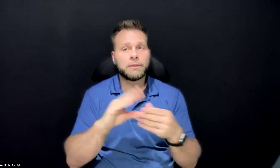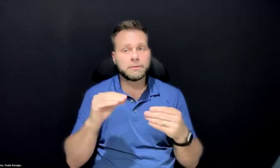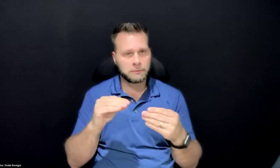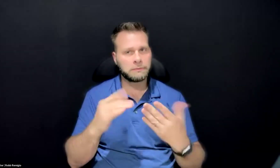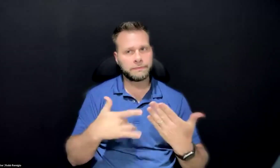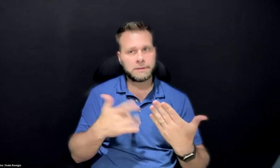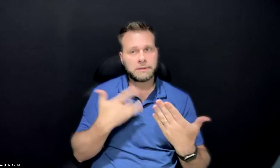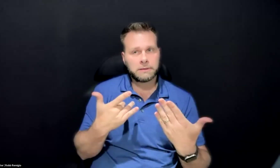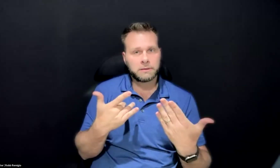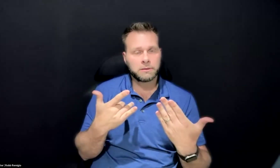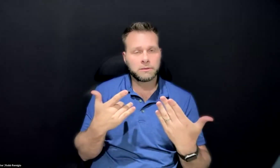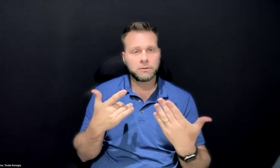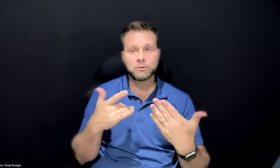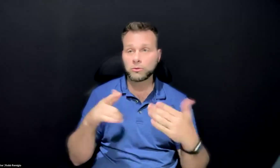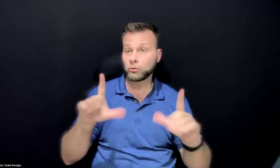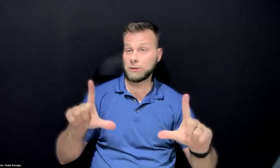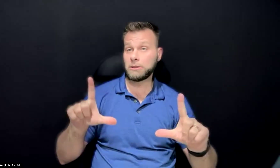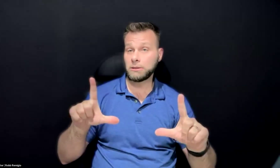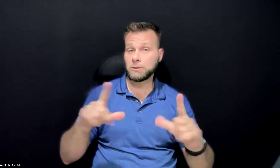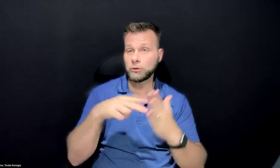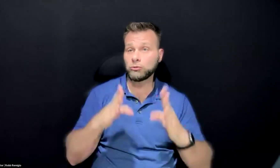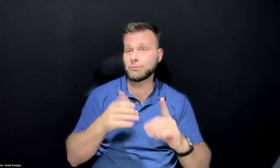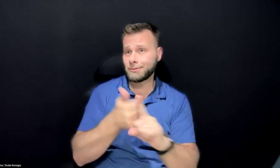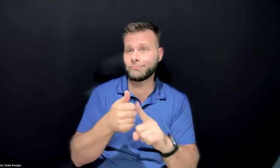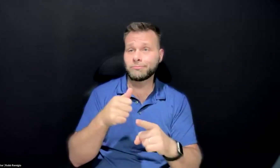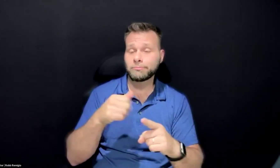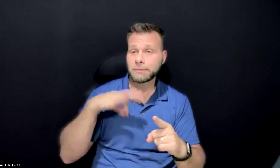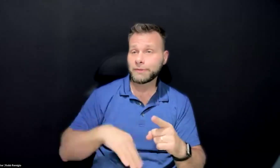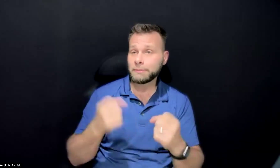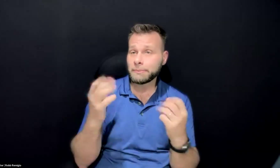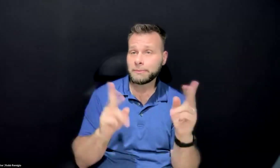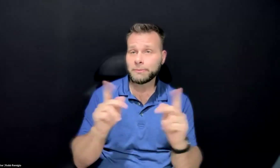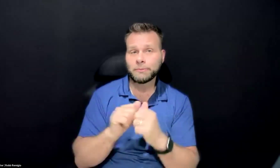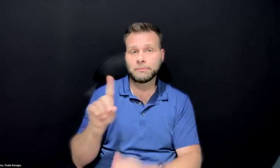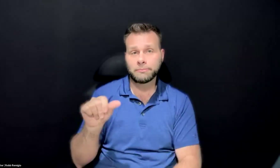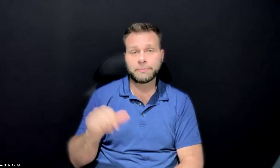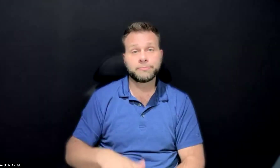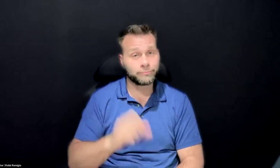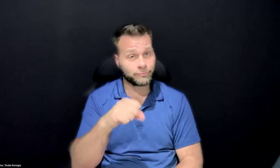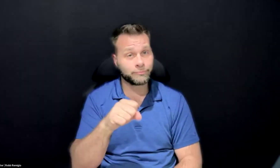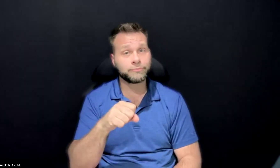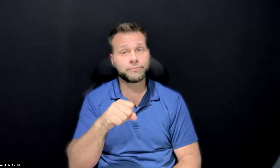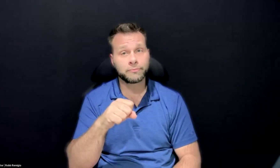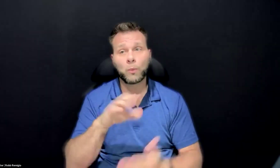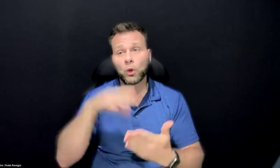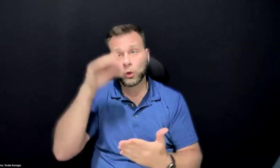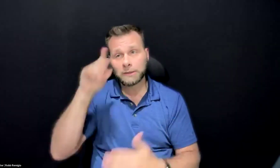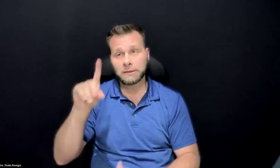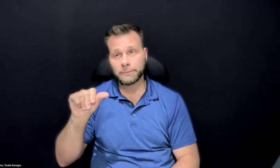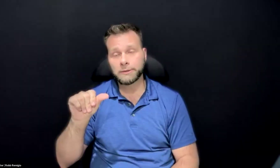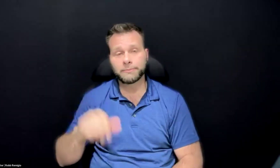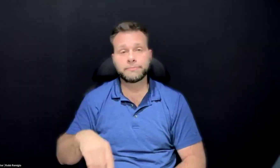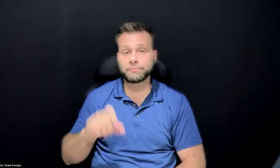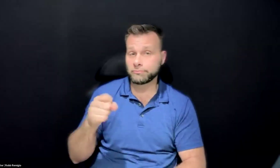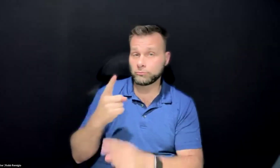well. Absolutely. Yeah. There too, I'd say something like, another thing, and I think this is just for